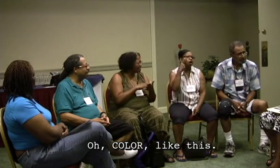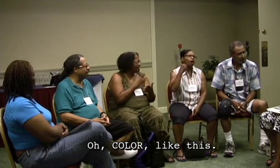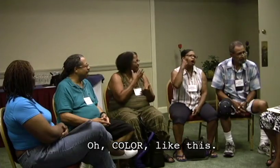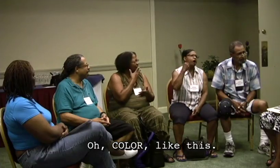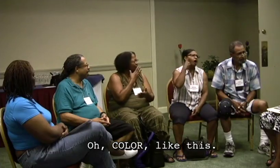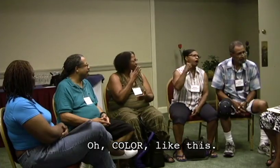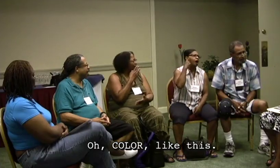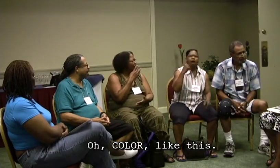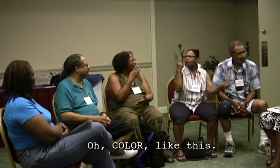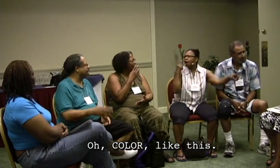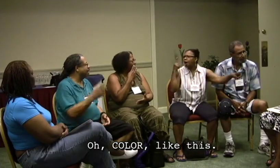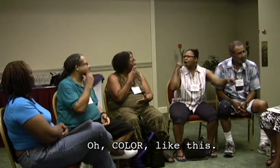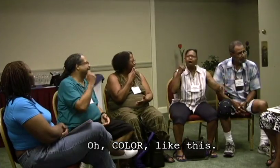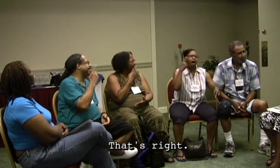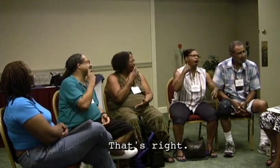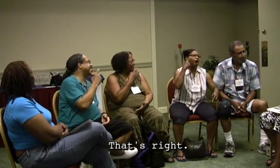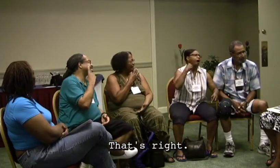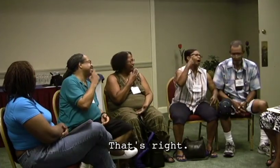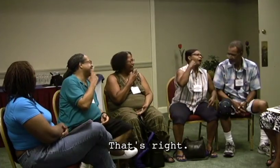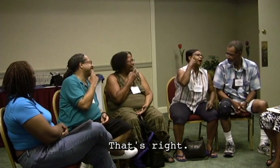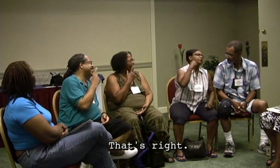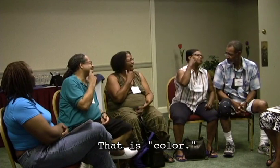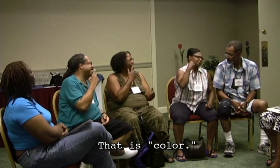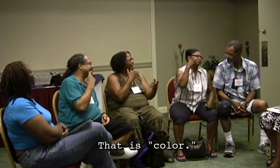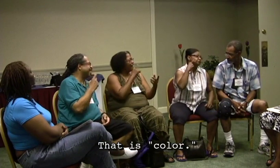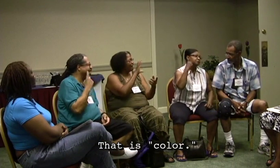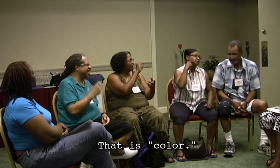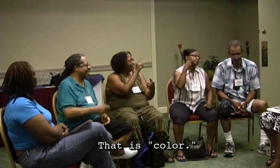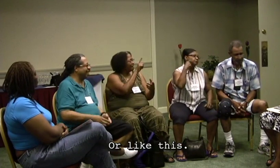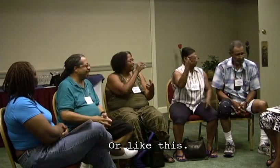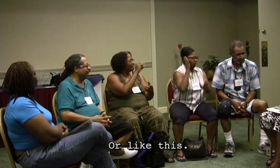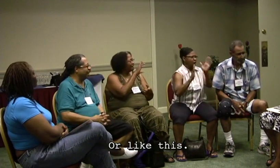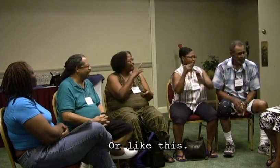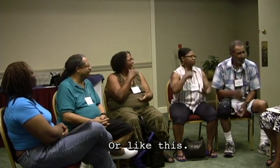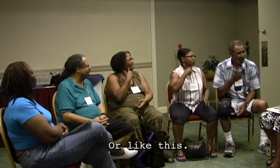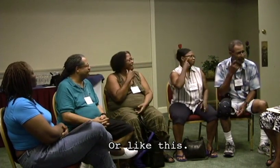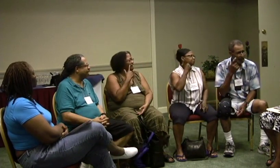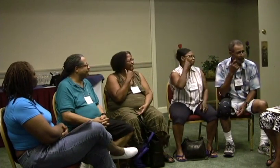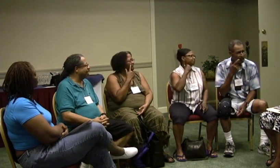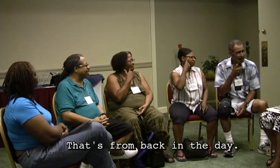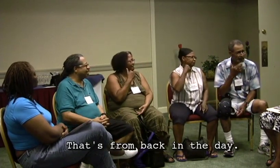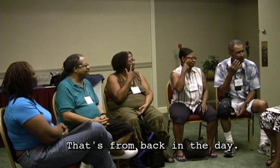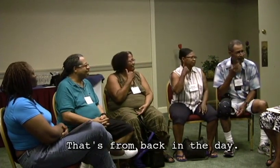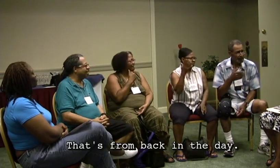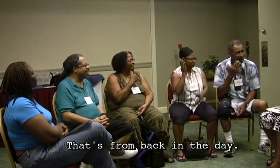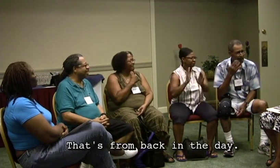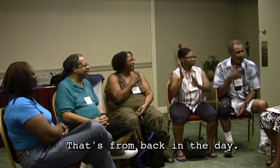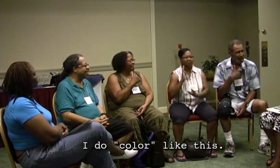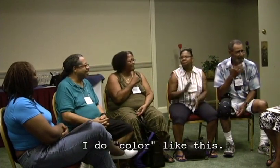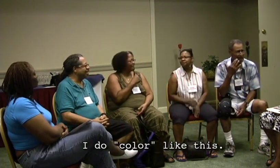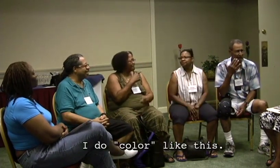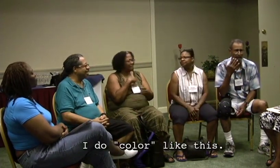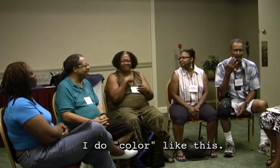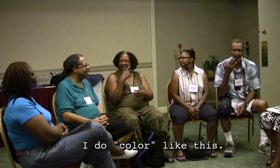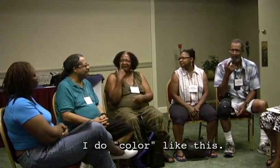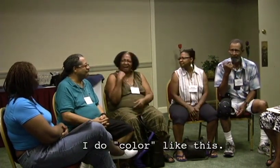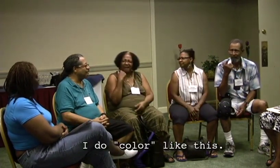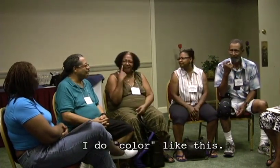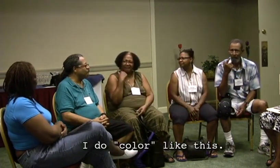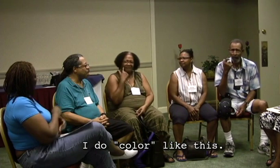Oh, color, Color. like Right, this. that's Color. right. That is Mhm. color. That's Yeah, color. it's Or from- like this. It's from back in the day. This Mhm. one. What? Oh, I do color like